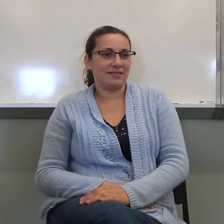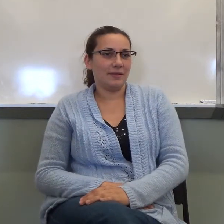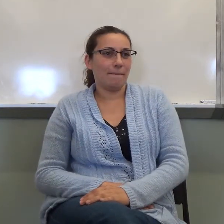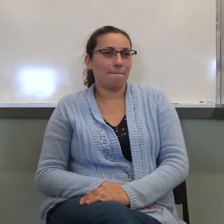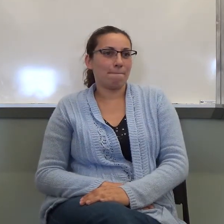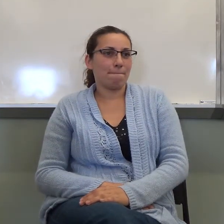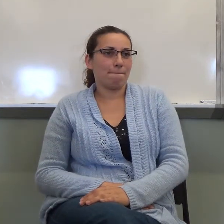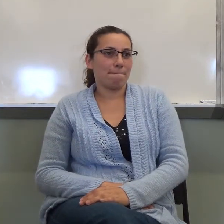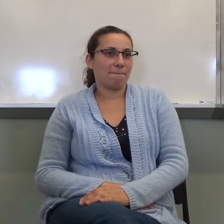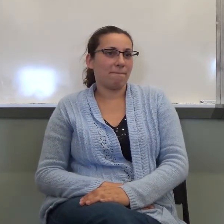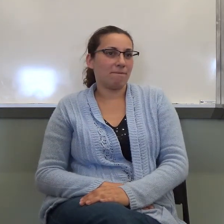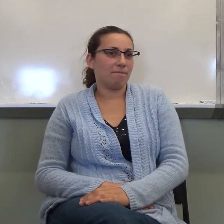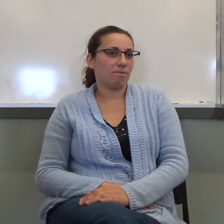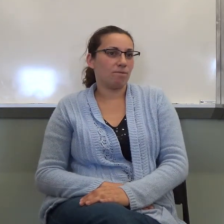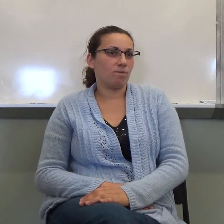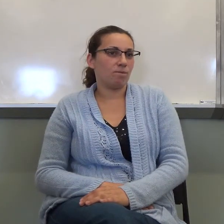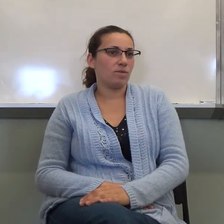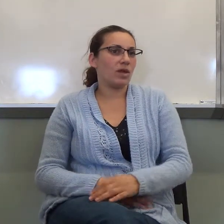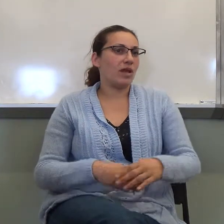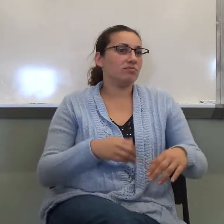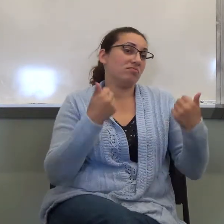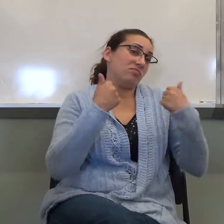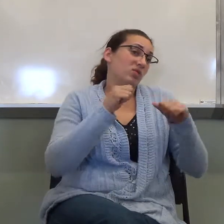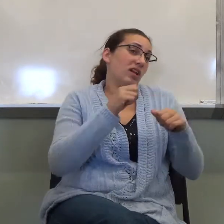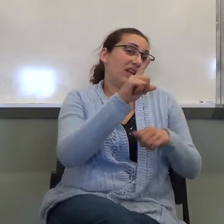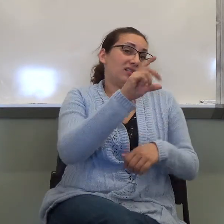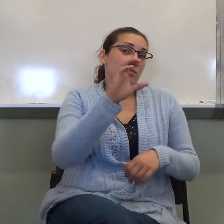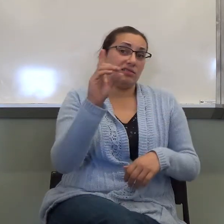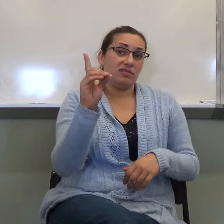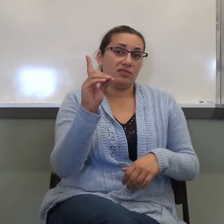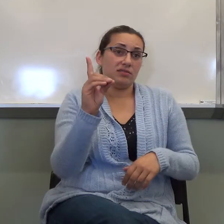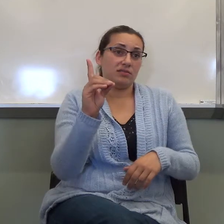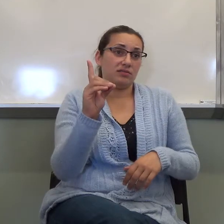Okay, let's go to the LCD. That's usually the first thing that's done.